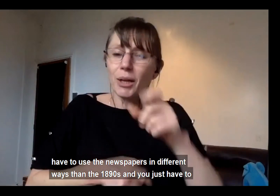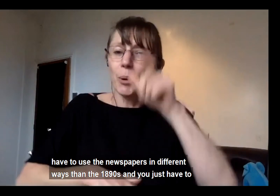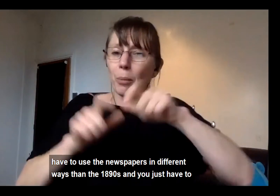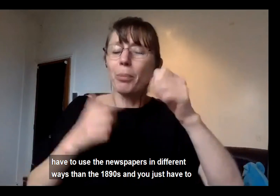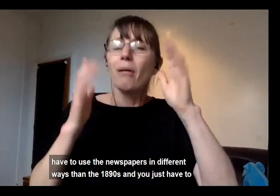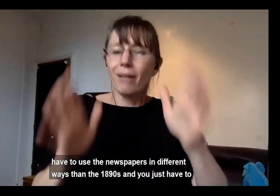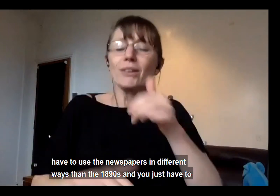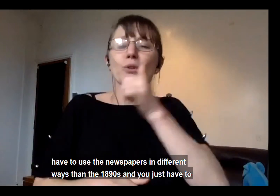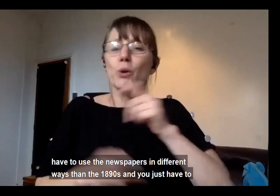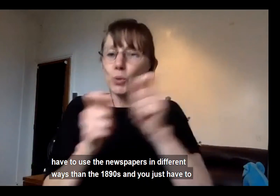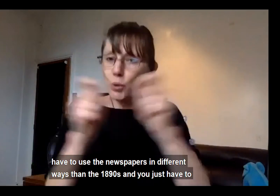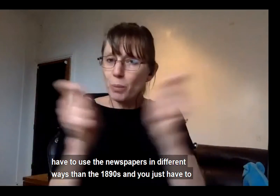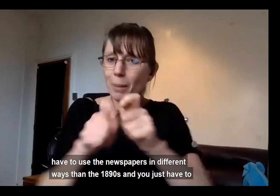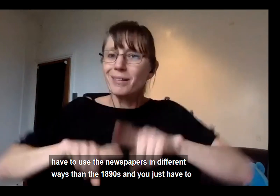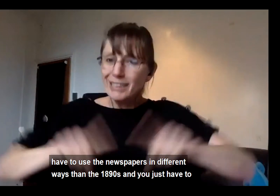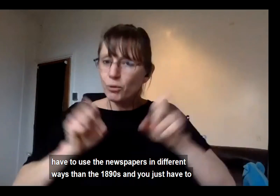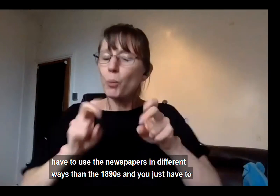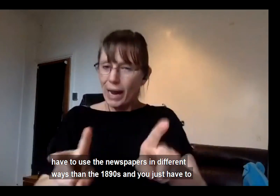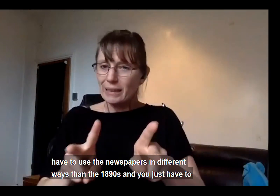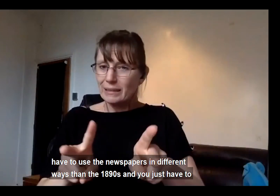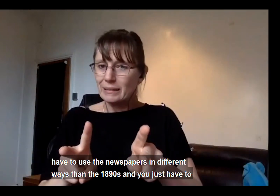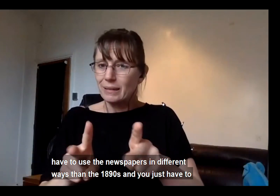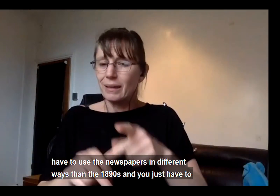the newspapers in different ways in the